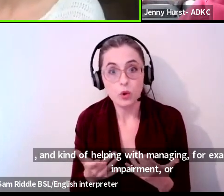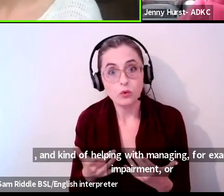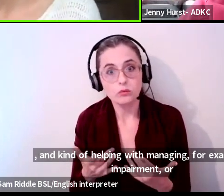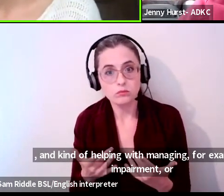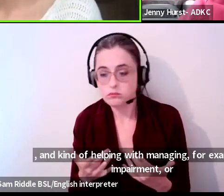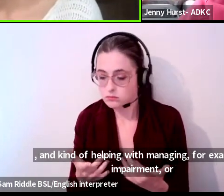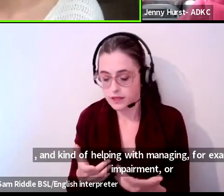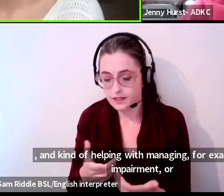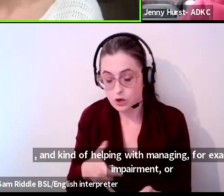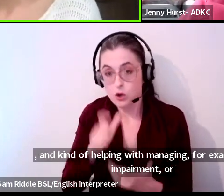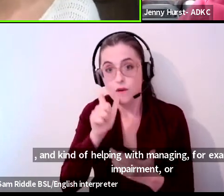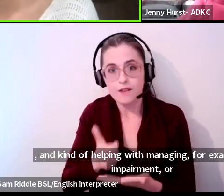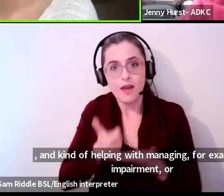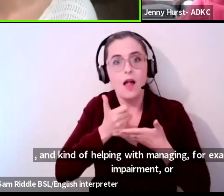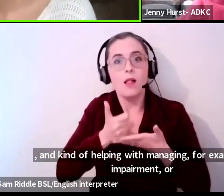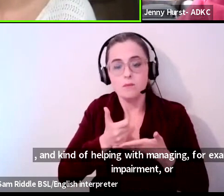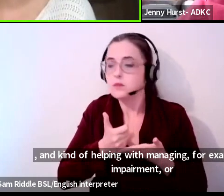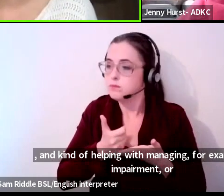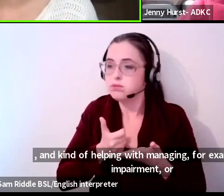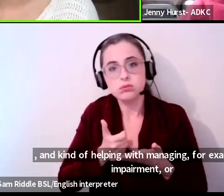needs. Then yeah.